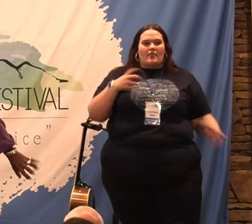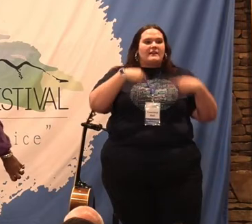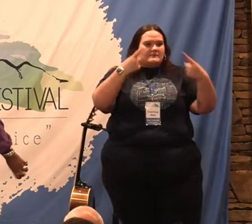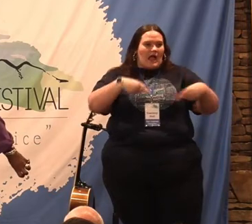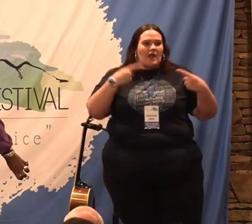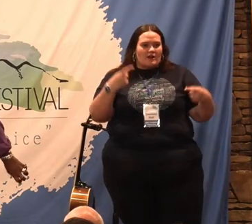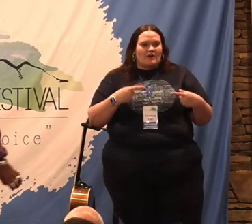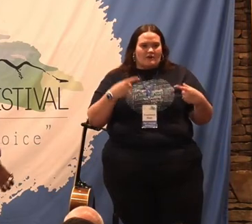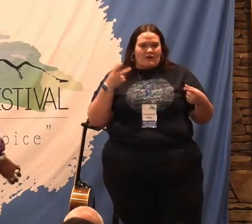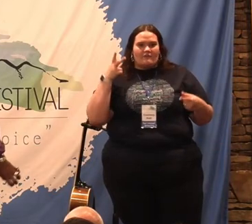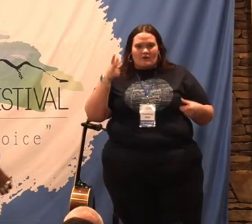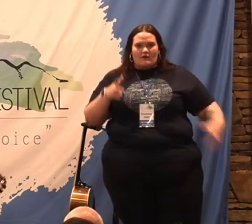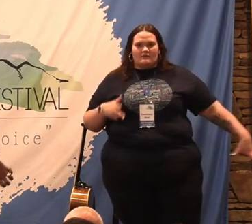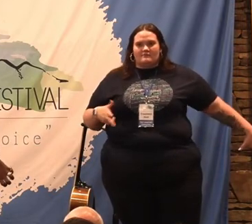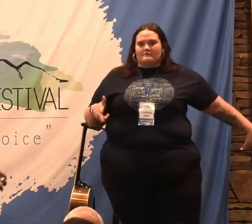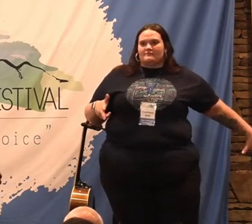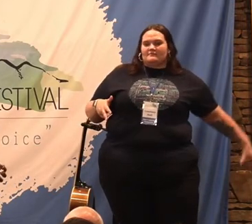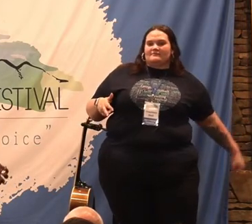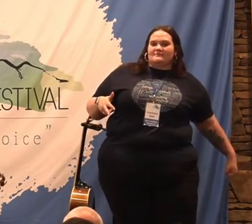car.